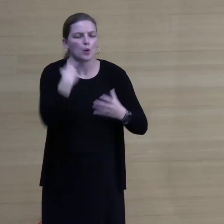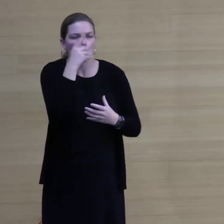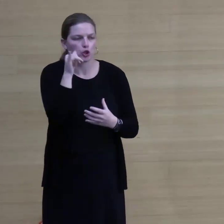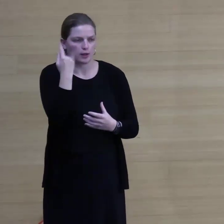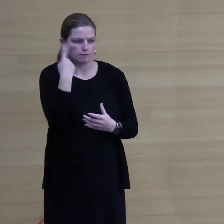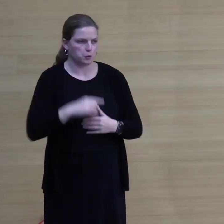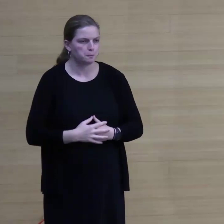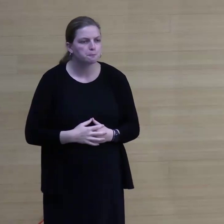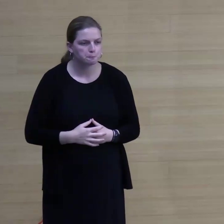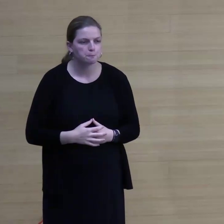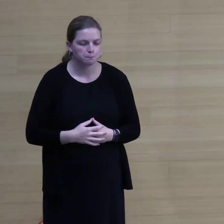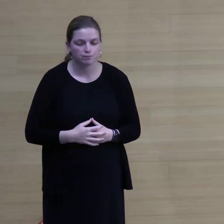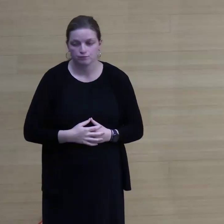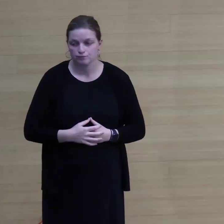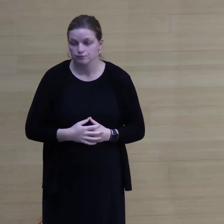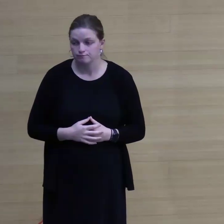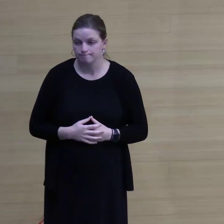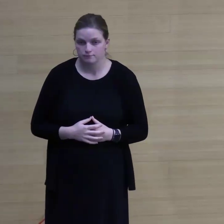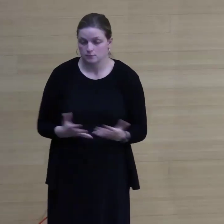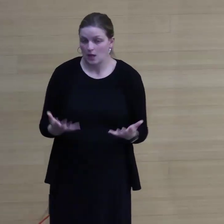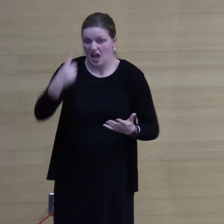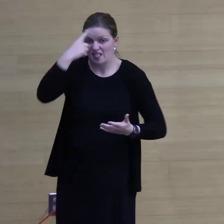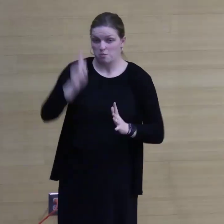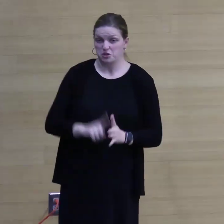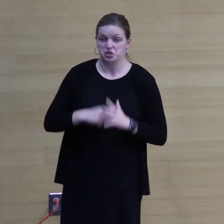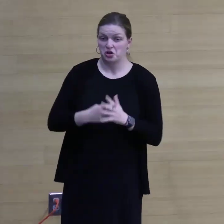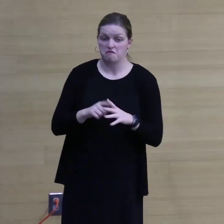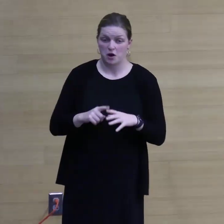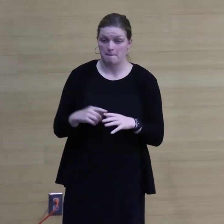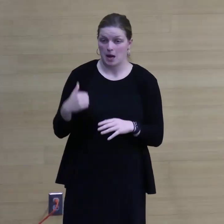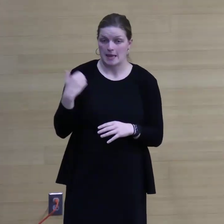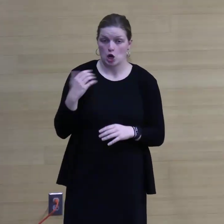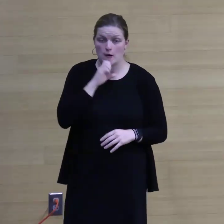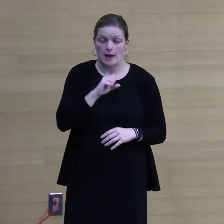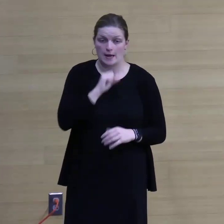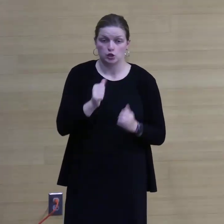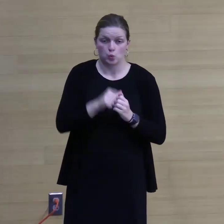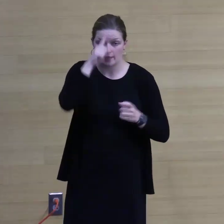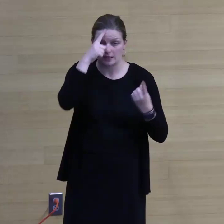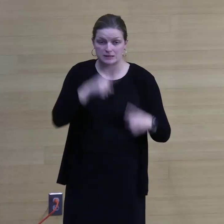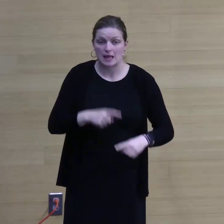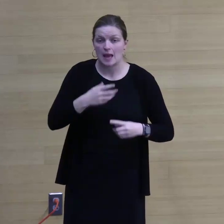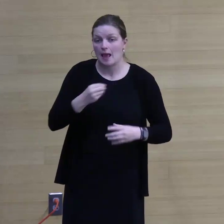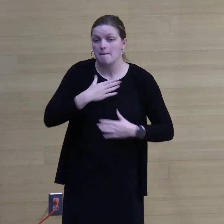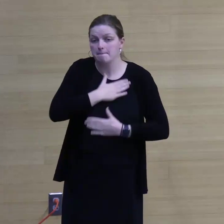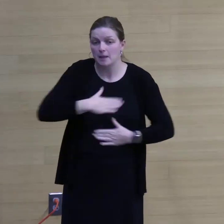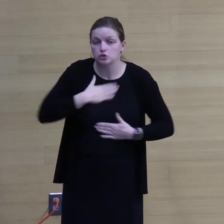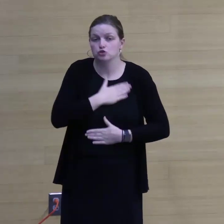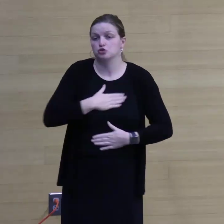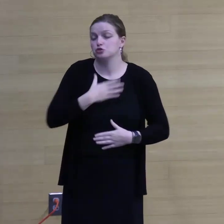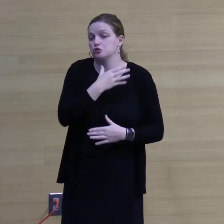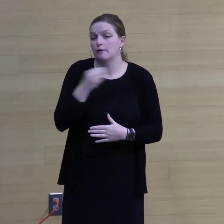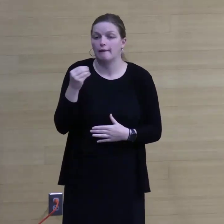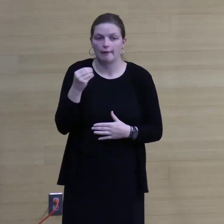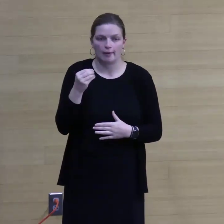like? I think we'd be starting from a much younger age with the consent and the pleasure and